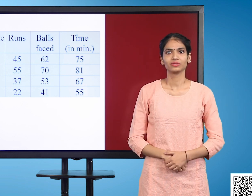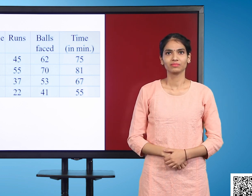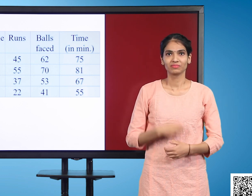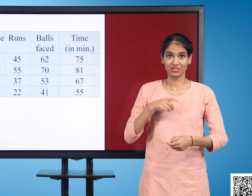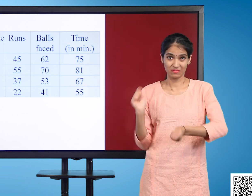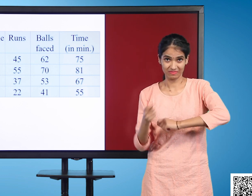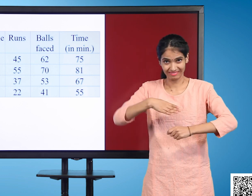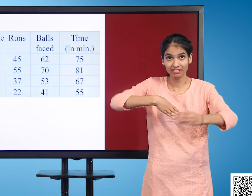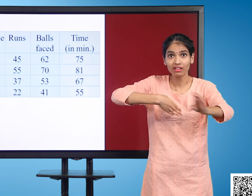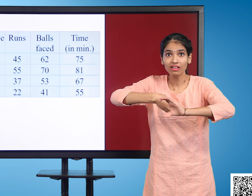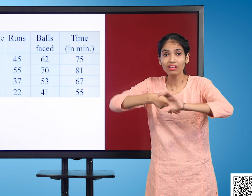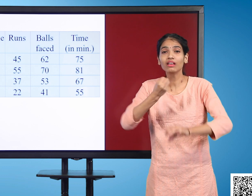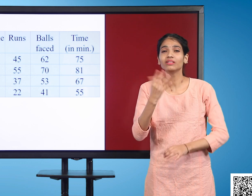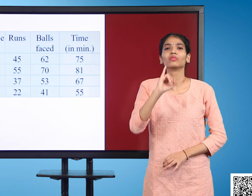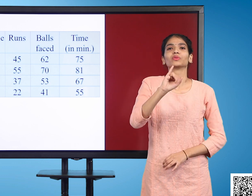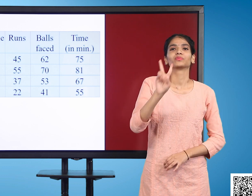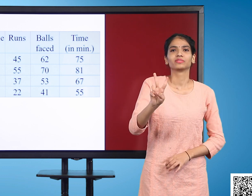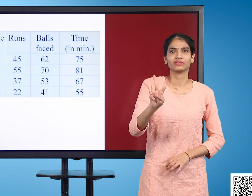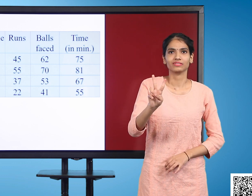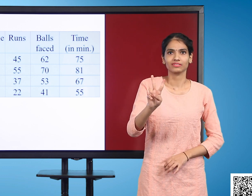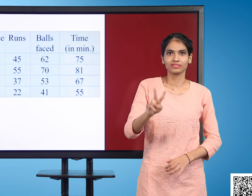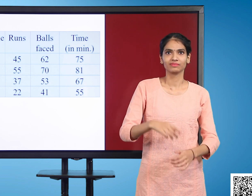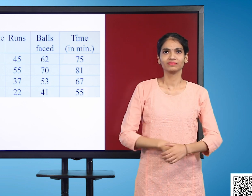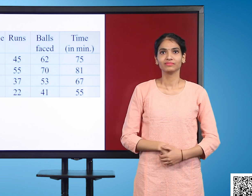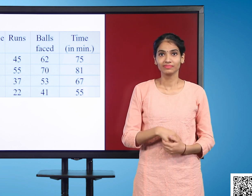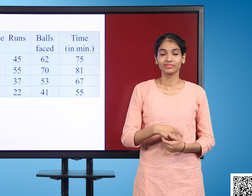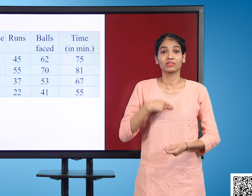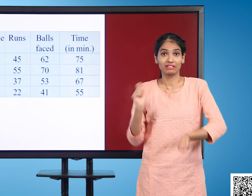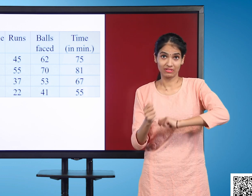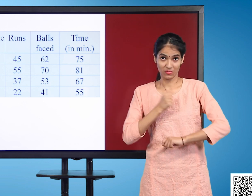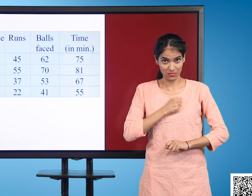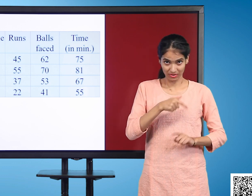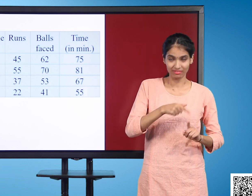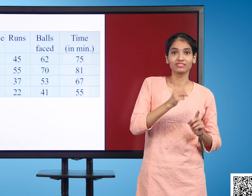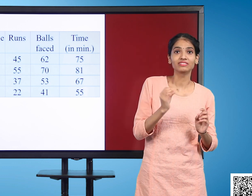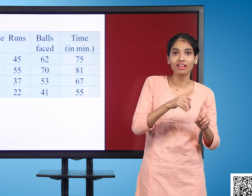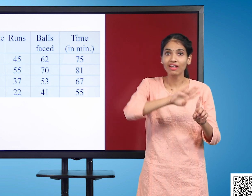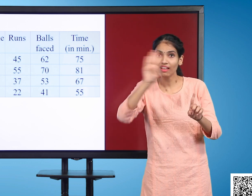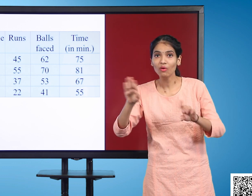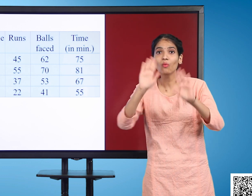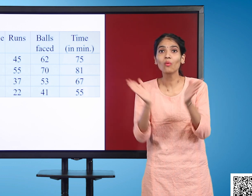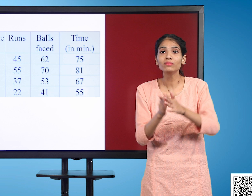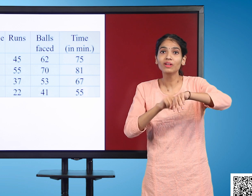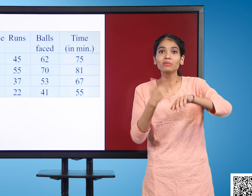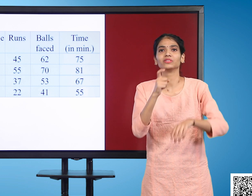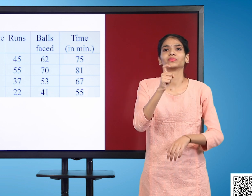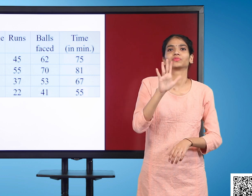37, 53, 67. H. 22, 41, 55.